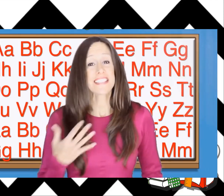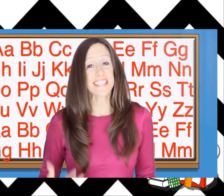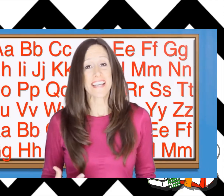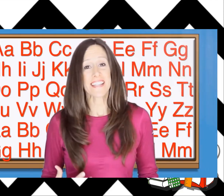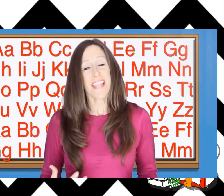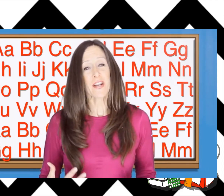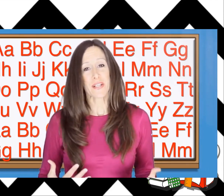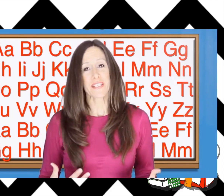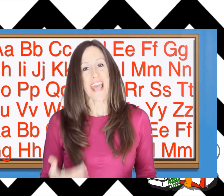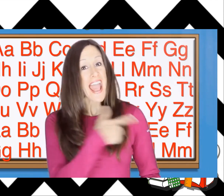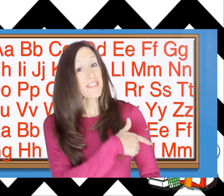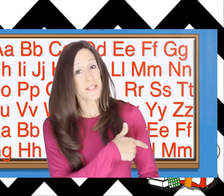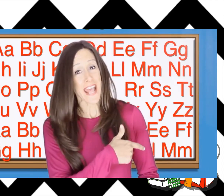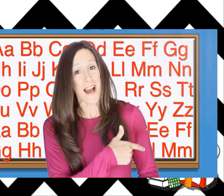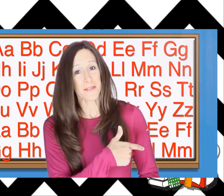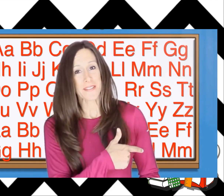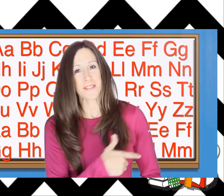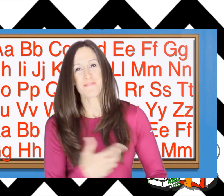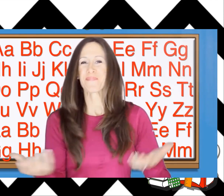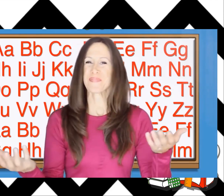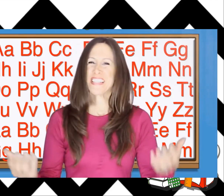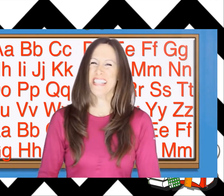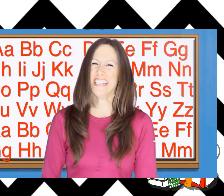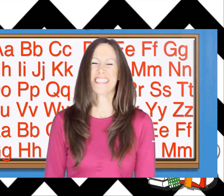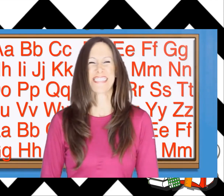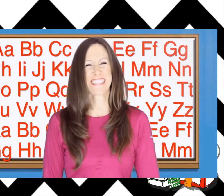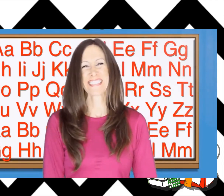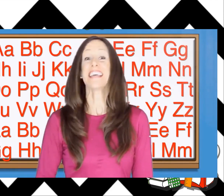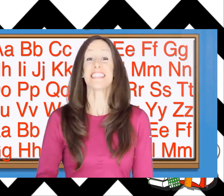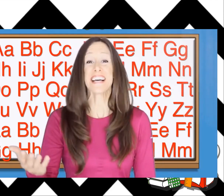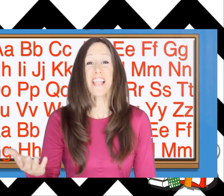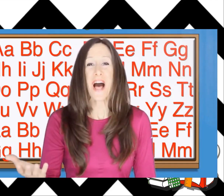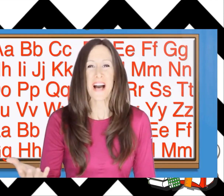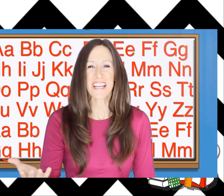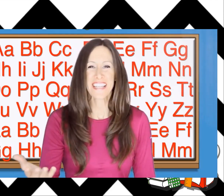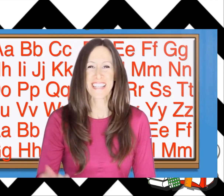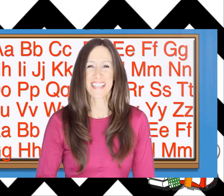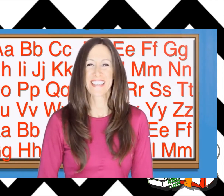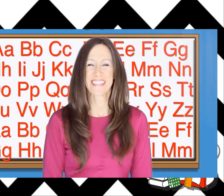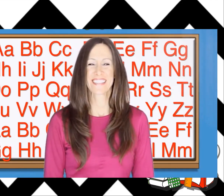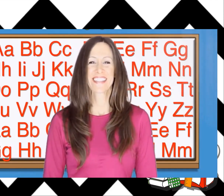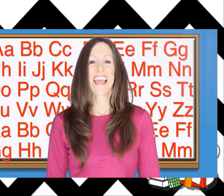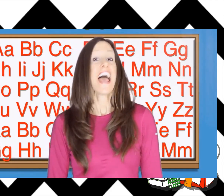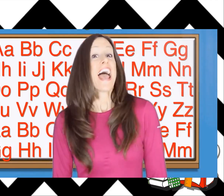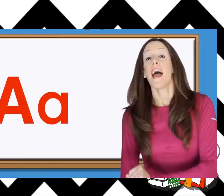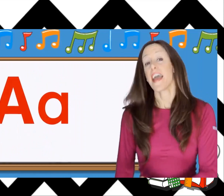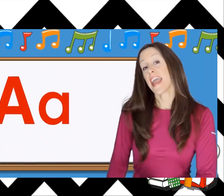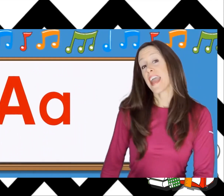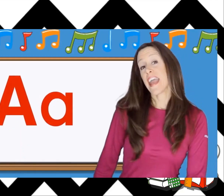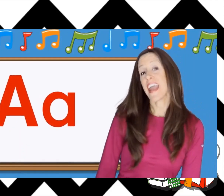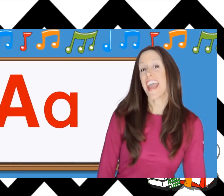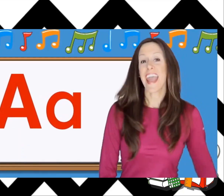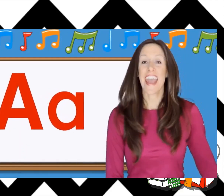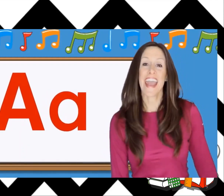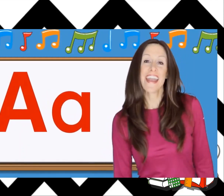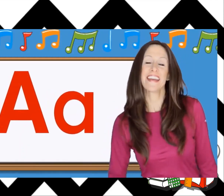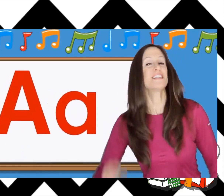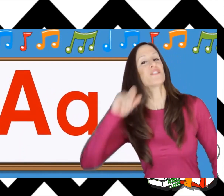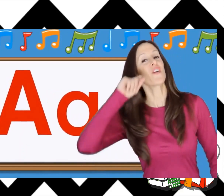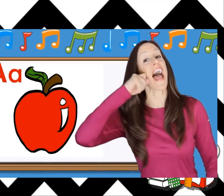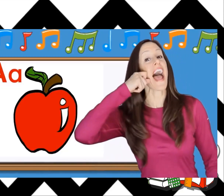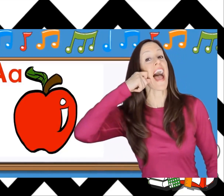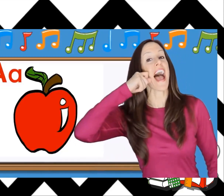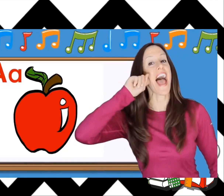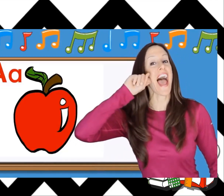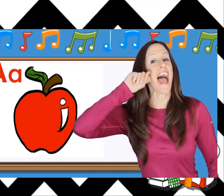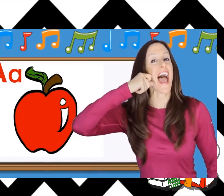Learn and sing the letters and their sounds. Sing along. A is